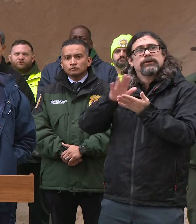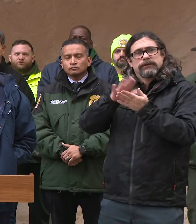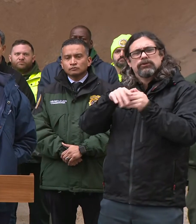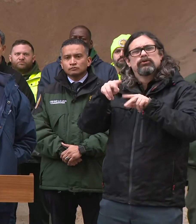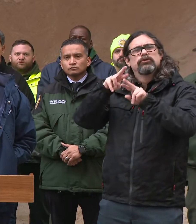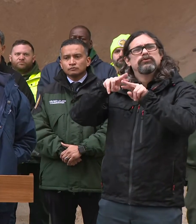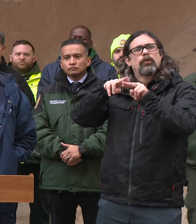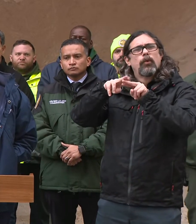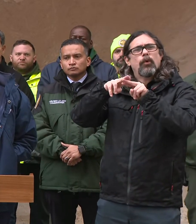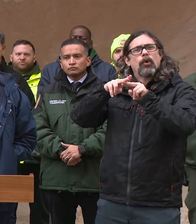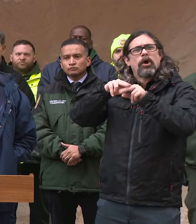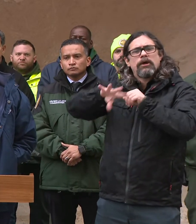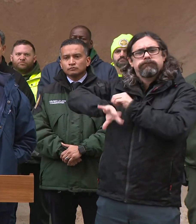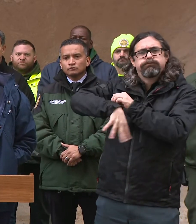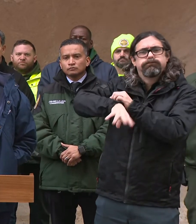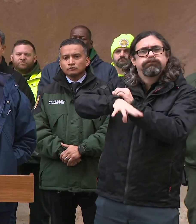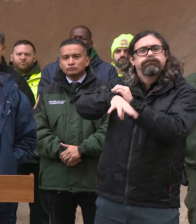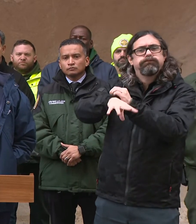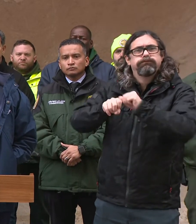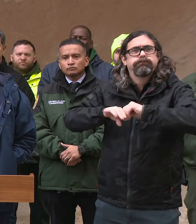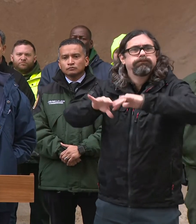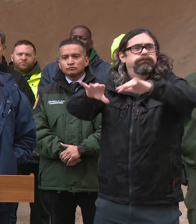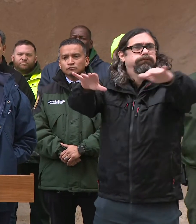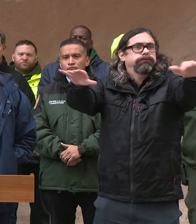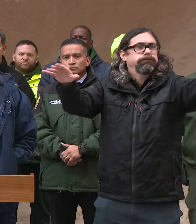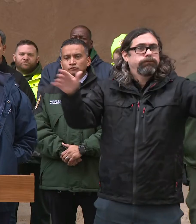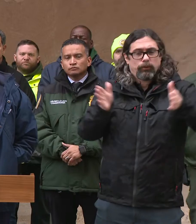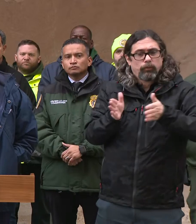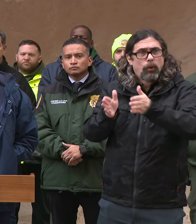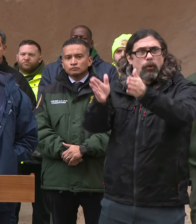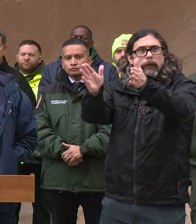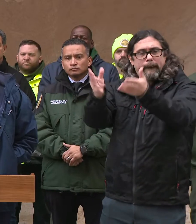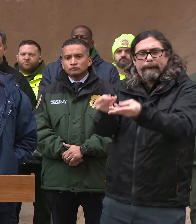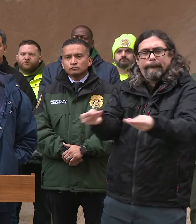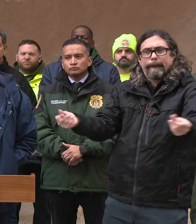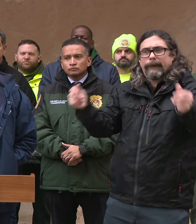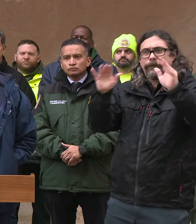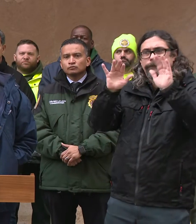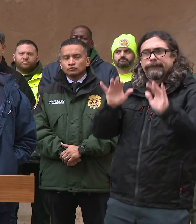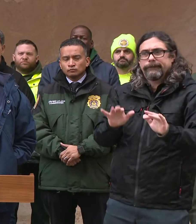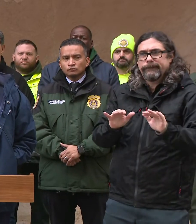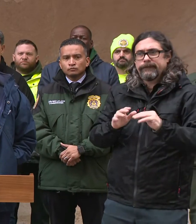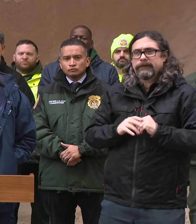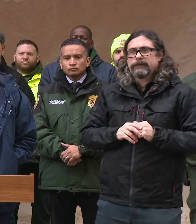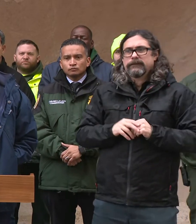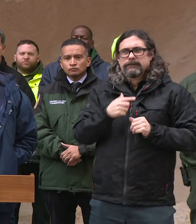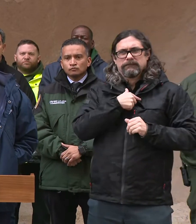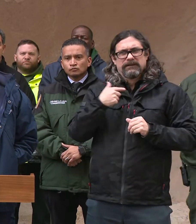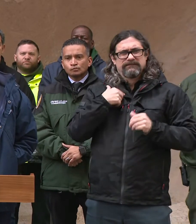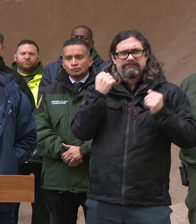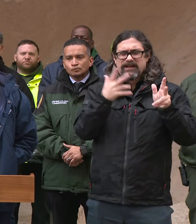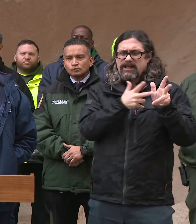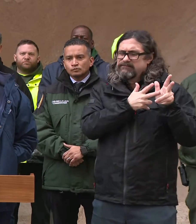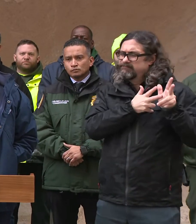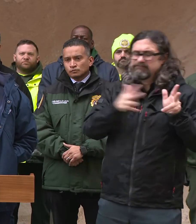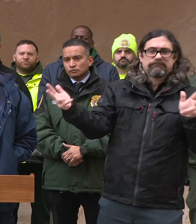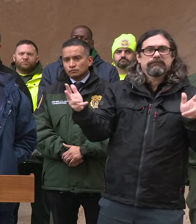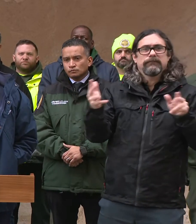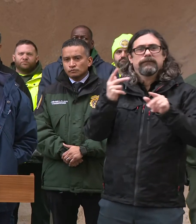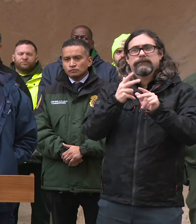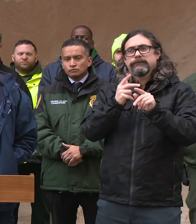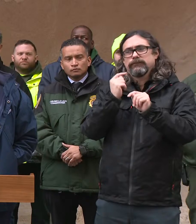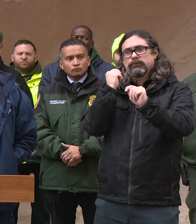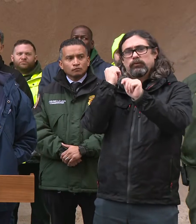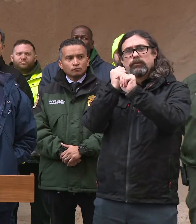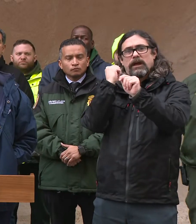snow conditions. And our plows are ready to clean up every street in every neighborhood as needed. Our team at